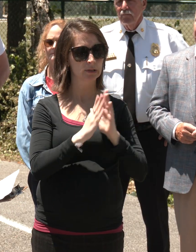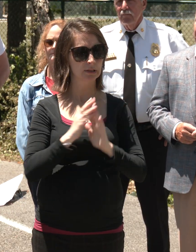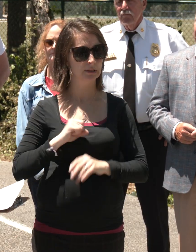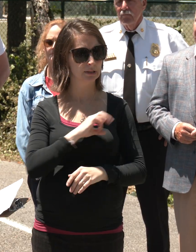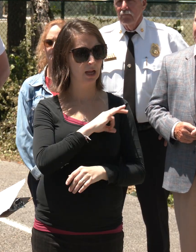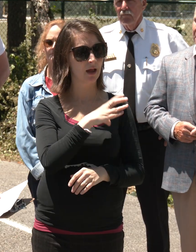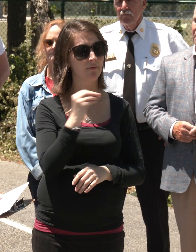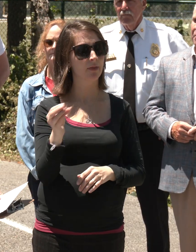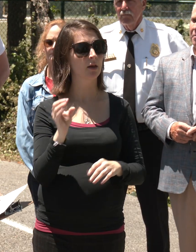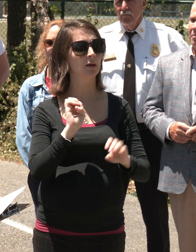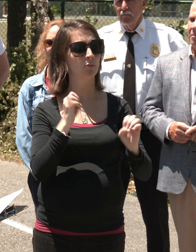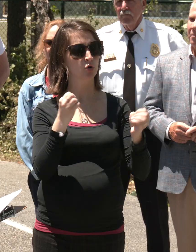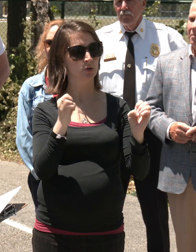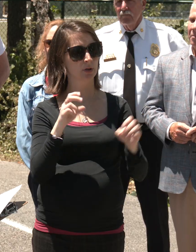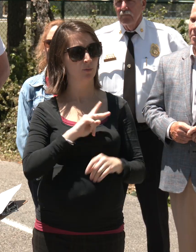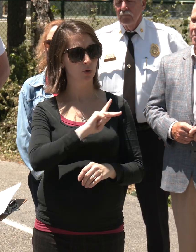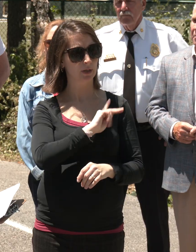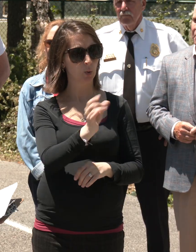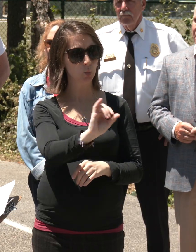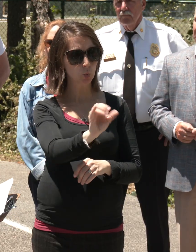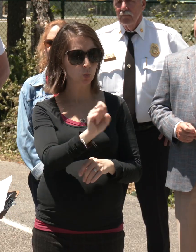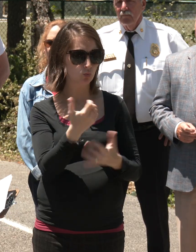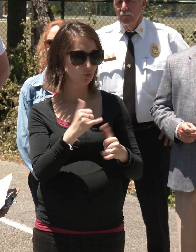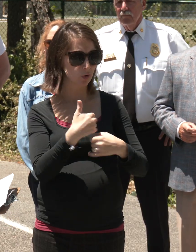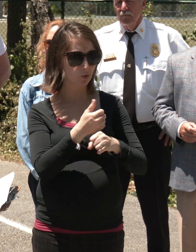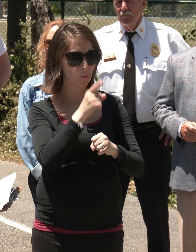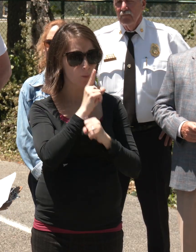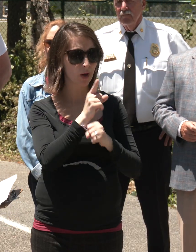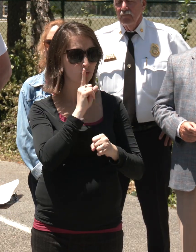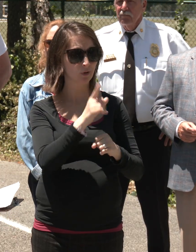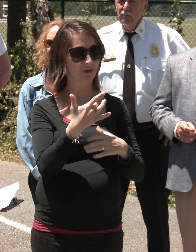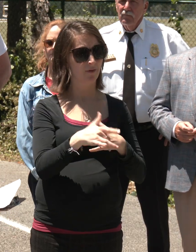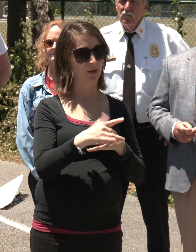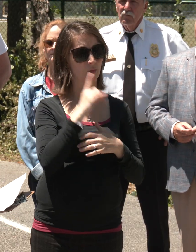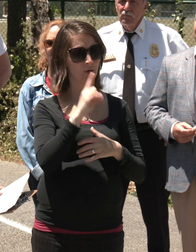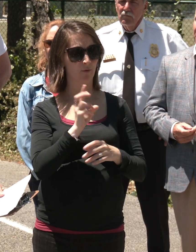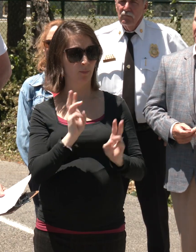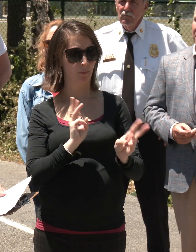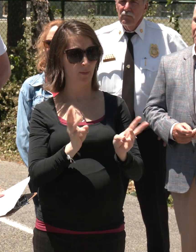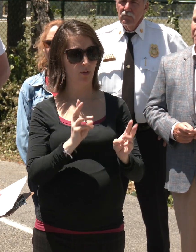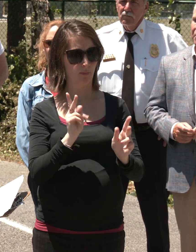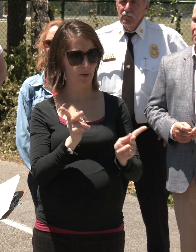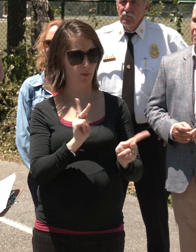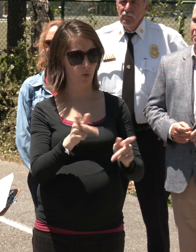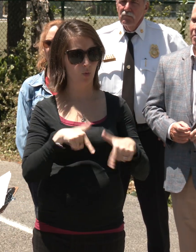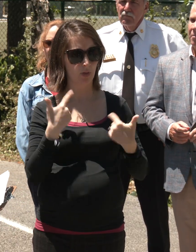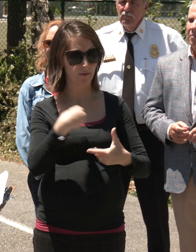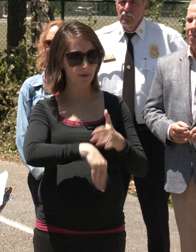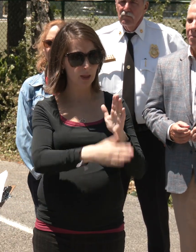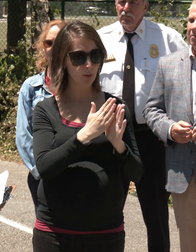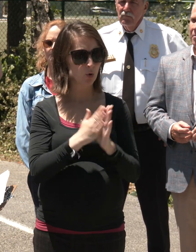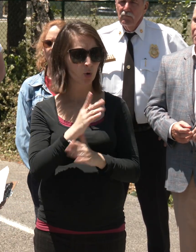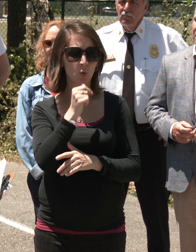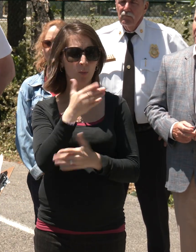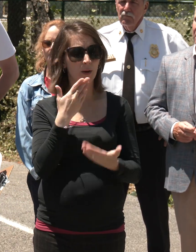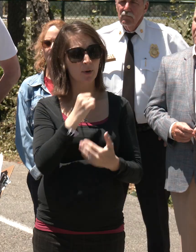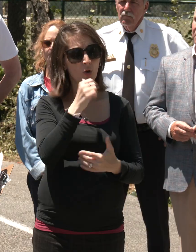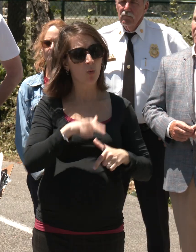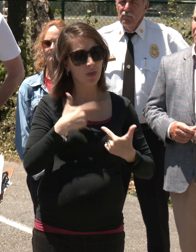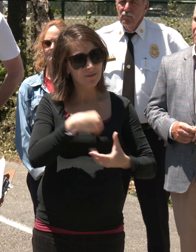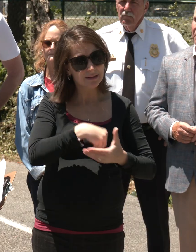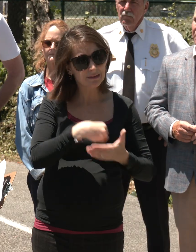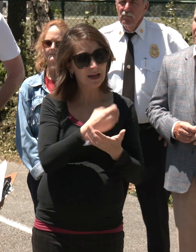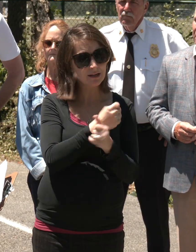emergency personnel, and we're doing our best to also make this available to members of the community who aren't currently in shelter, but